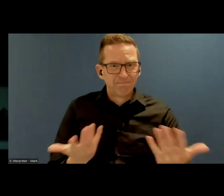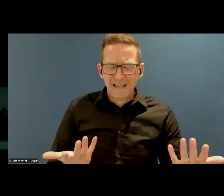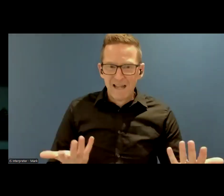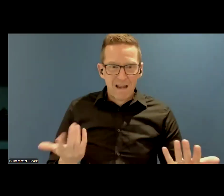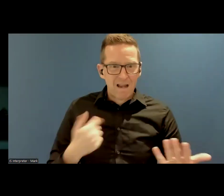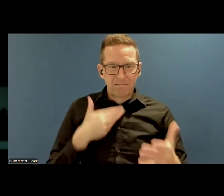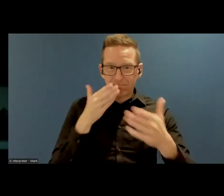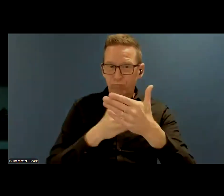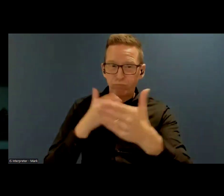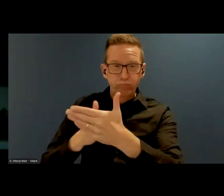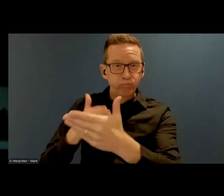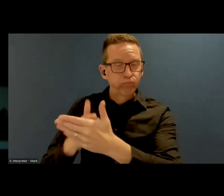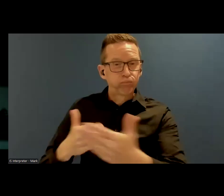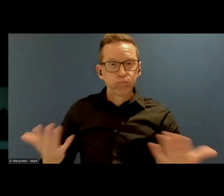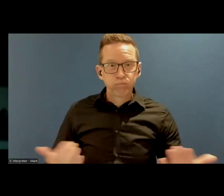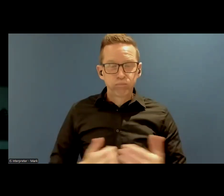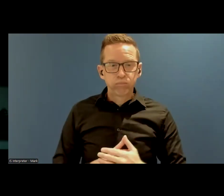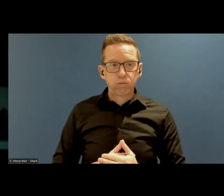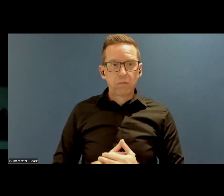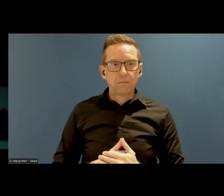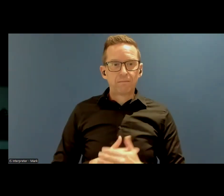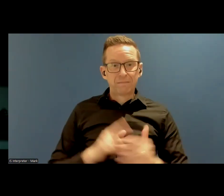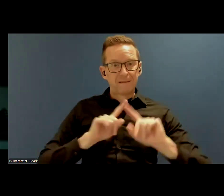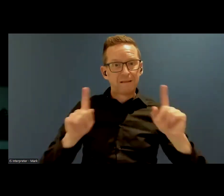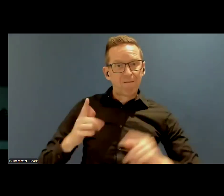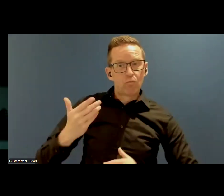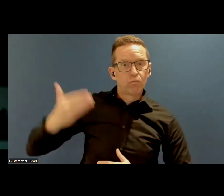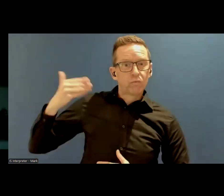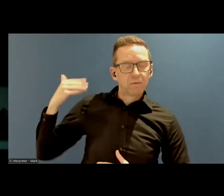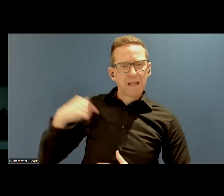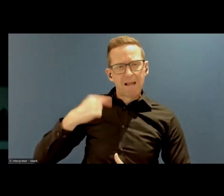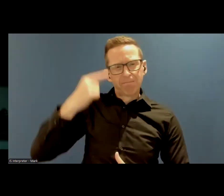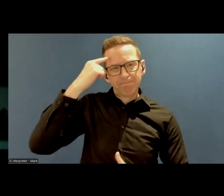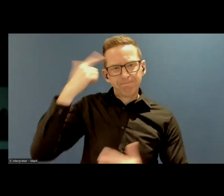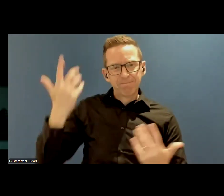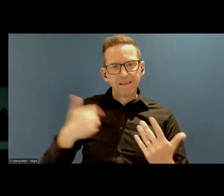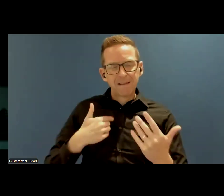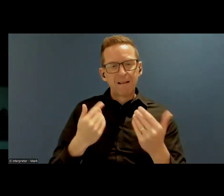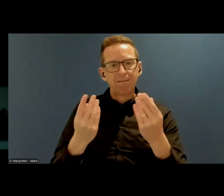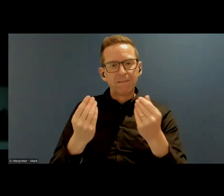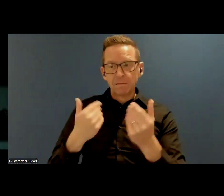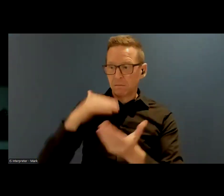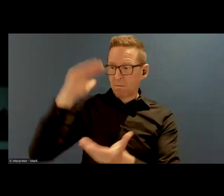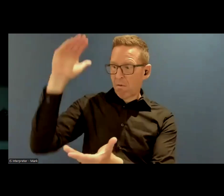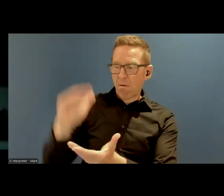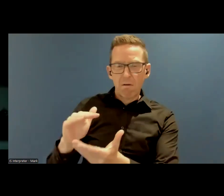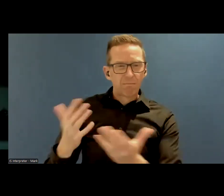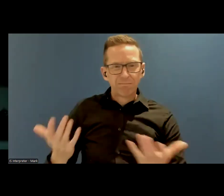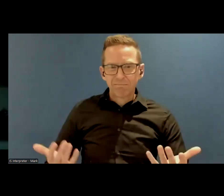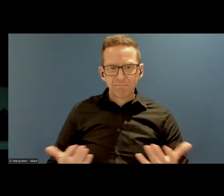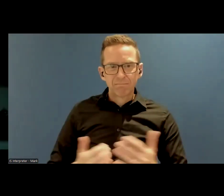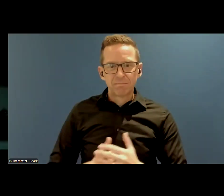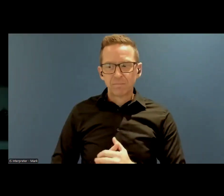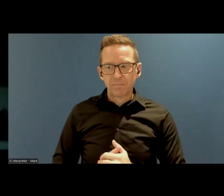few options nowadays when we think of funding being reduced to the minimum. I think